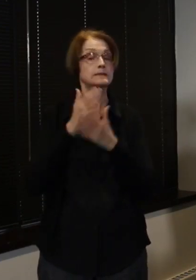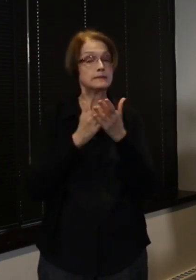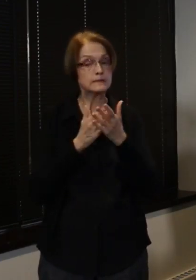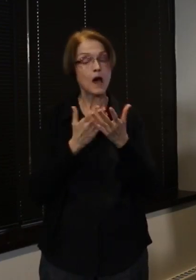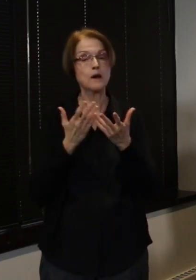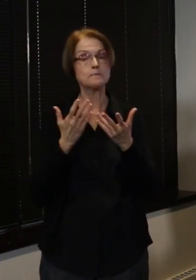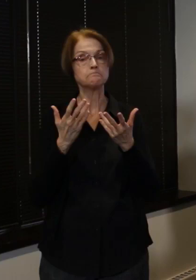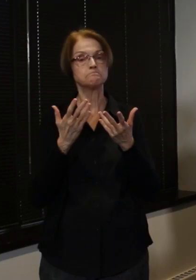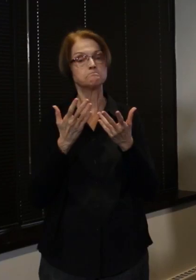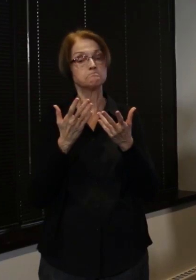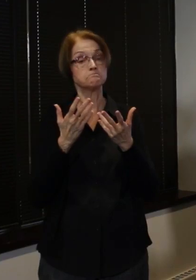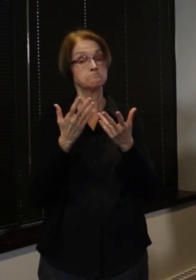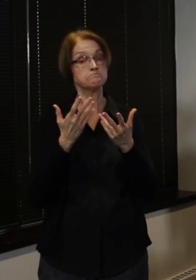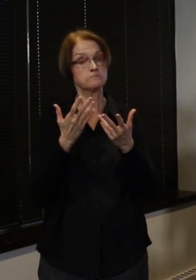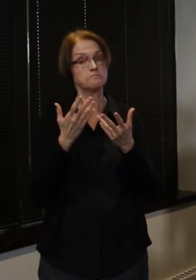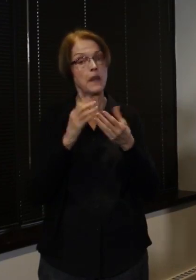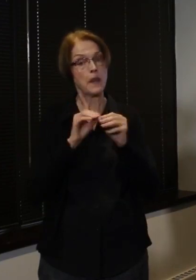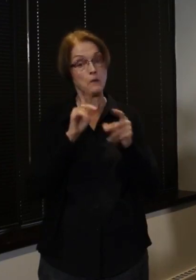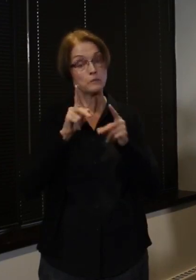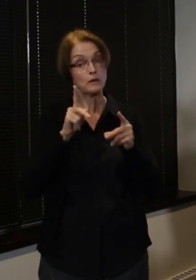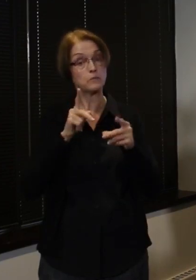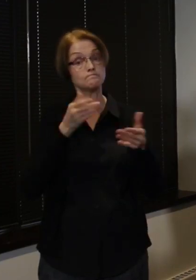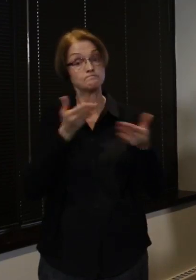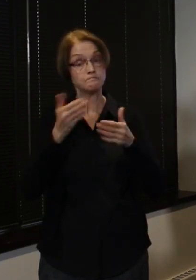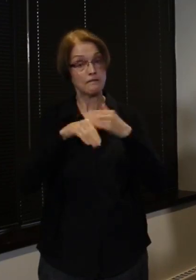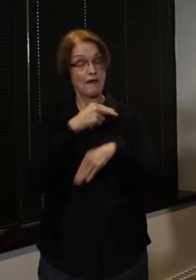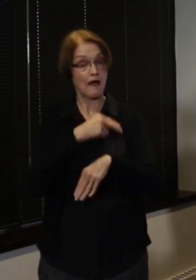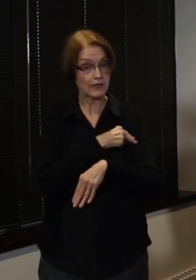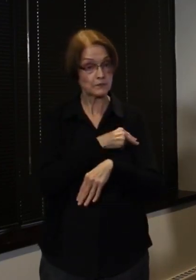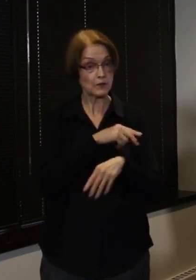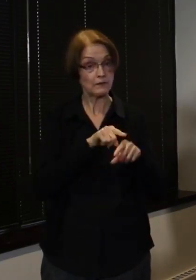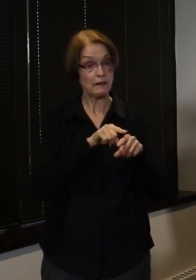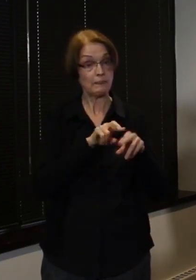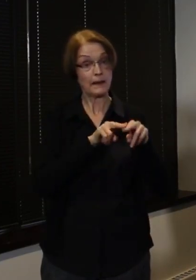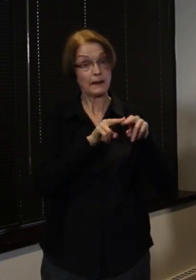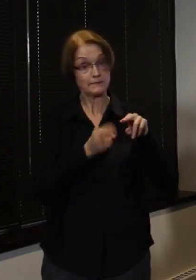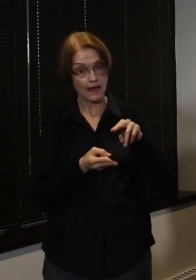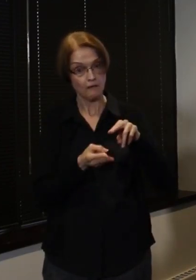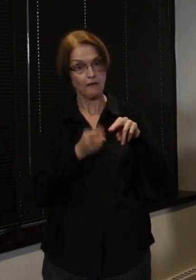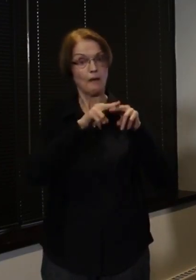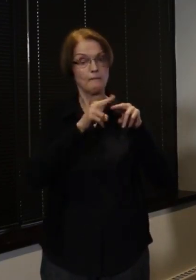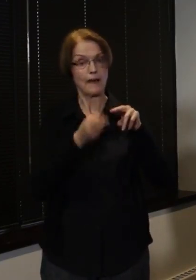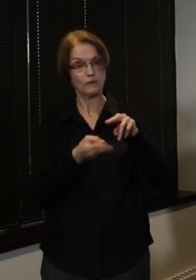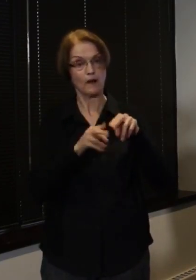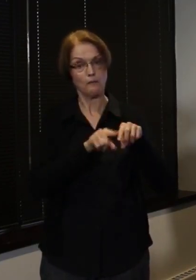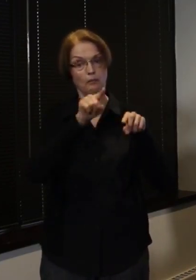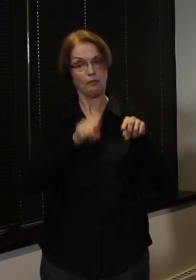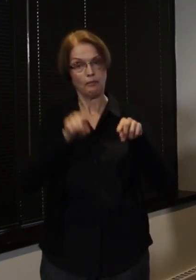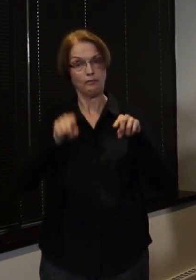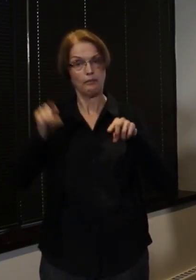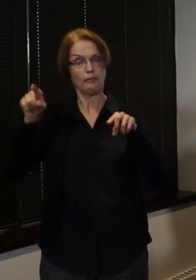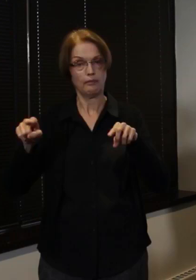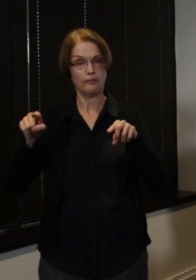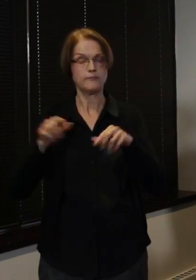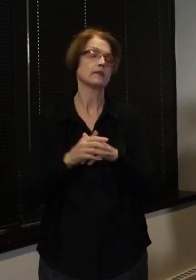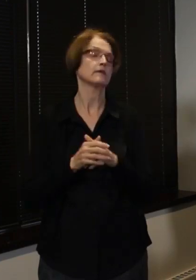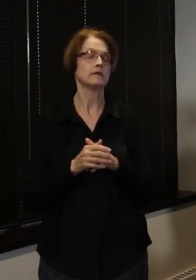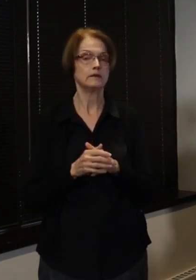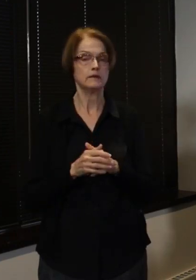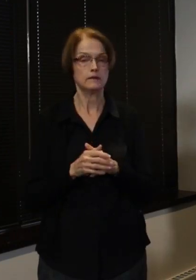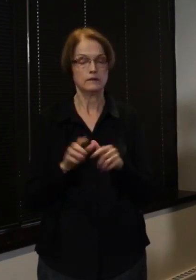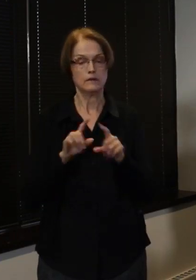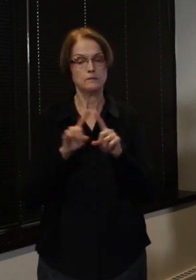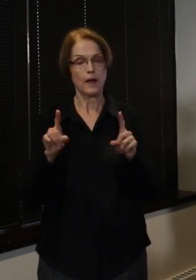been coming down a little bit, but then they'll pop right back up. But in any case, anytime we're